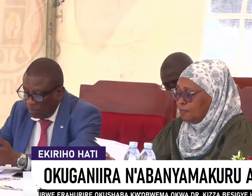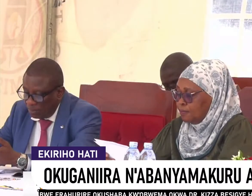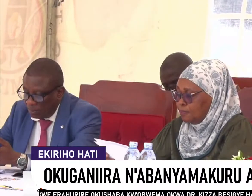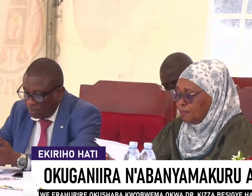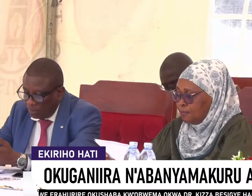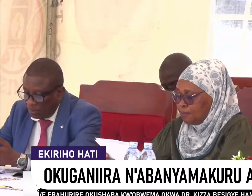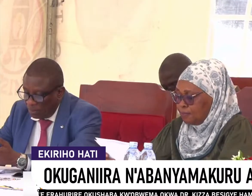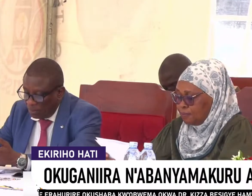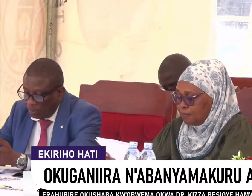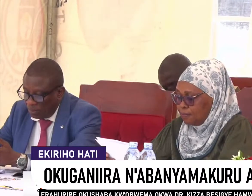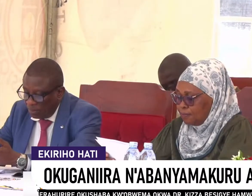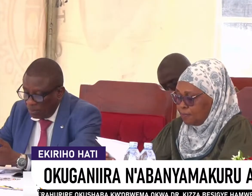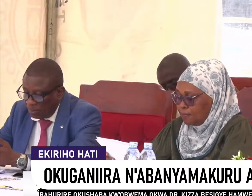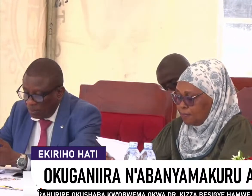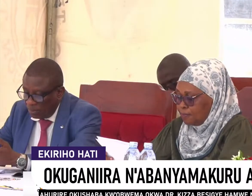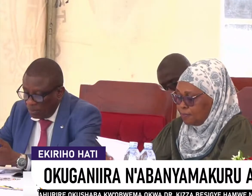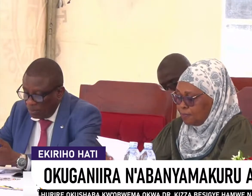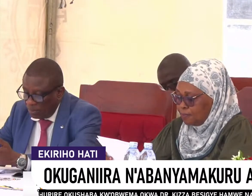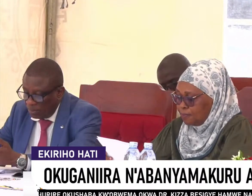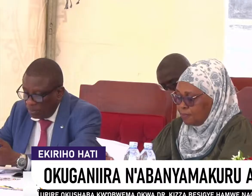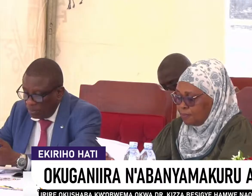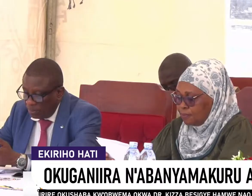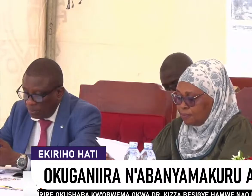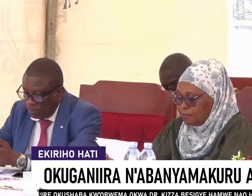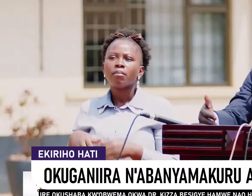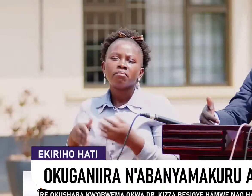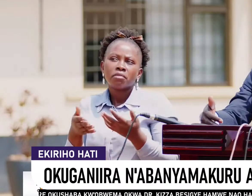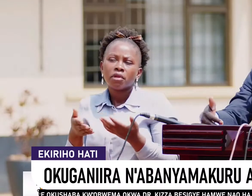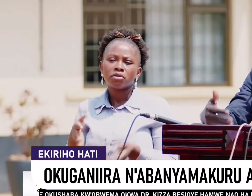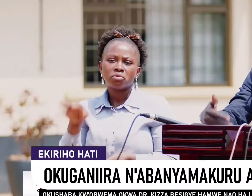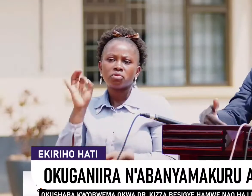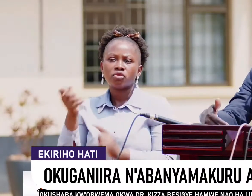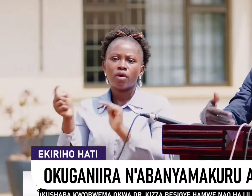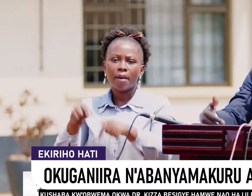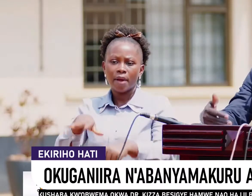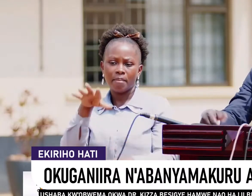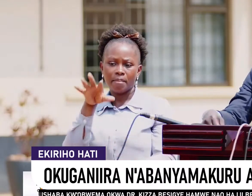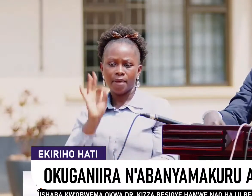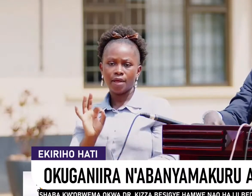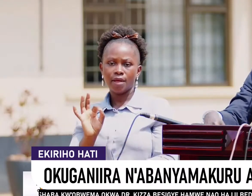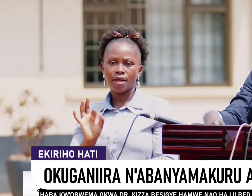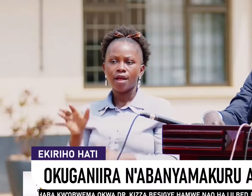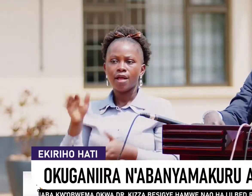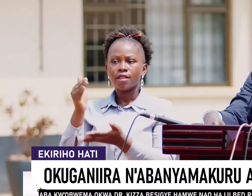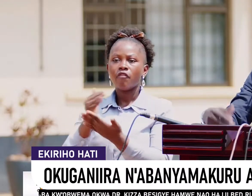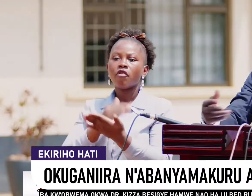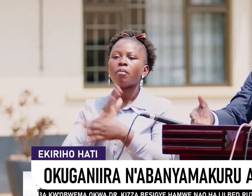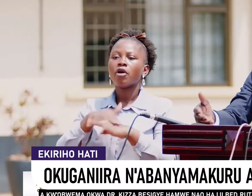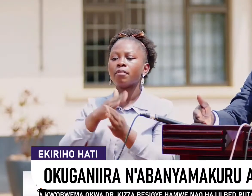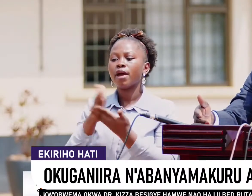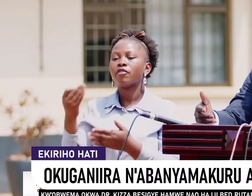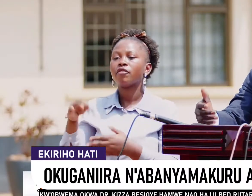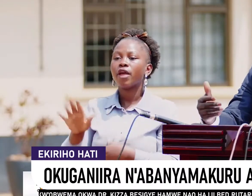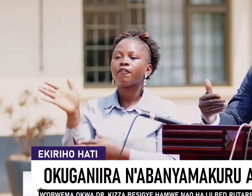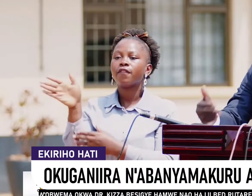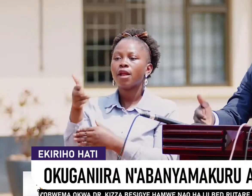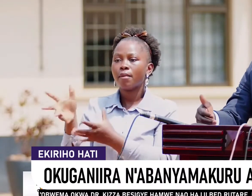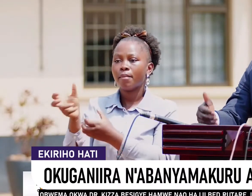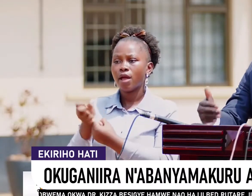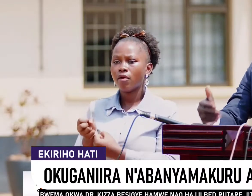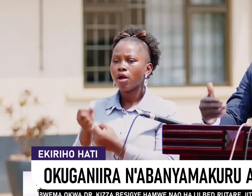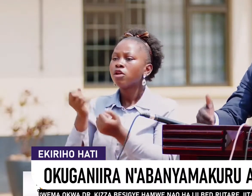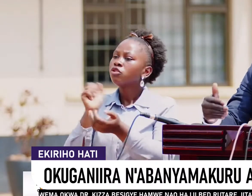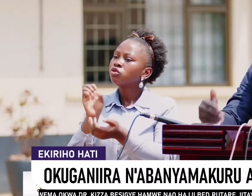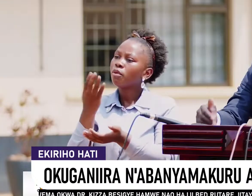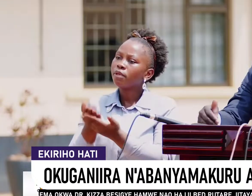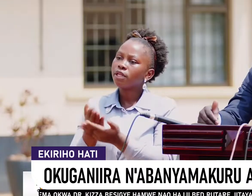party may opt to come and pick the forms on behalf of their flag bearer. So please send